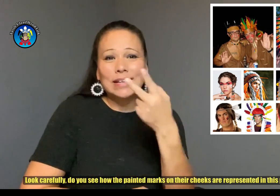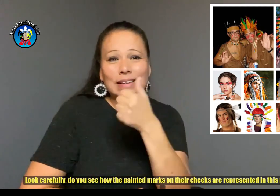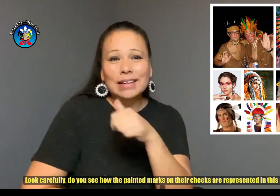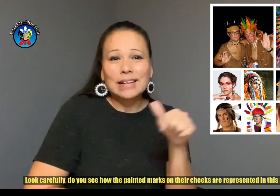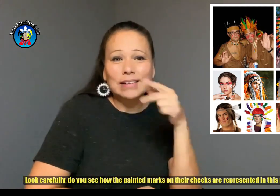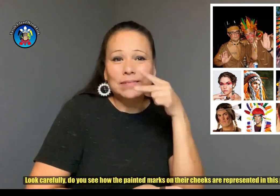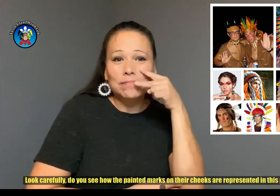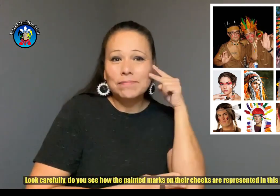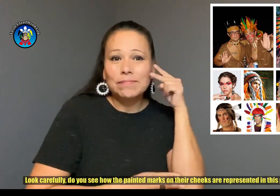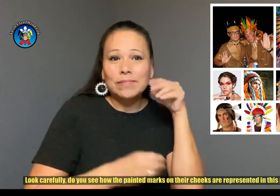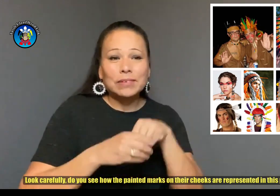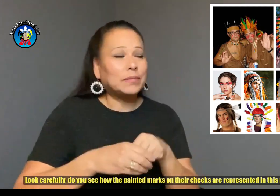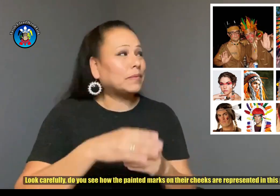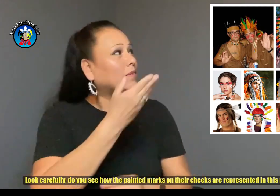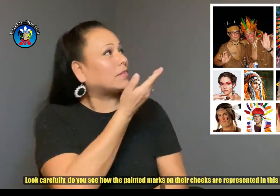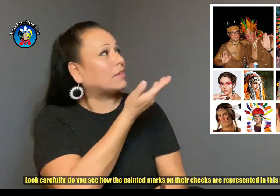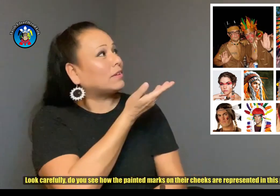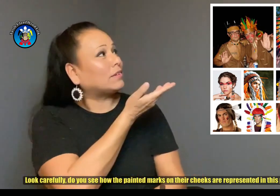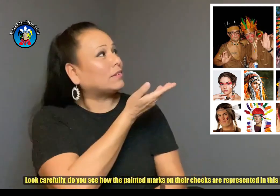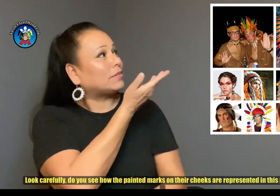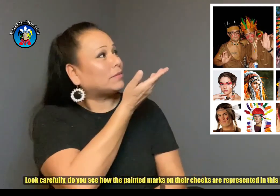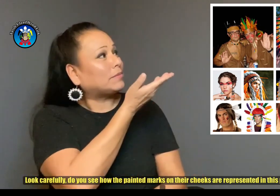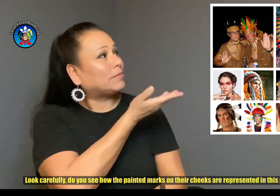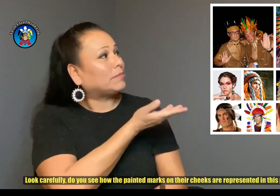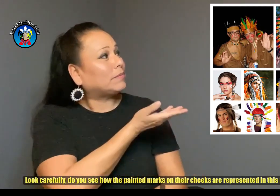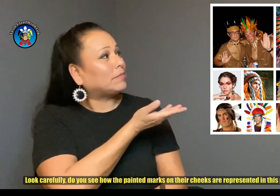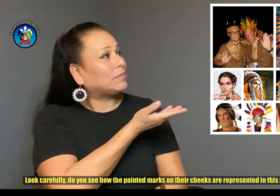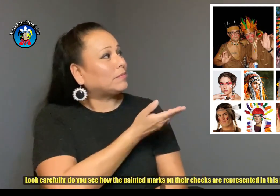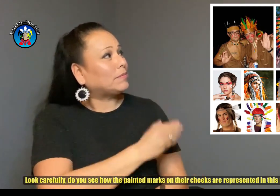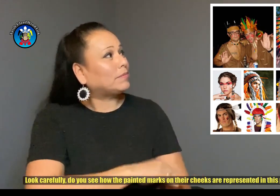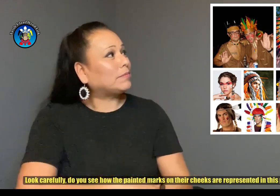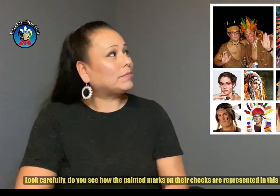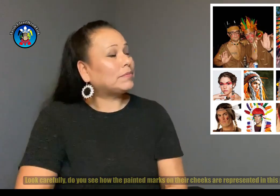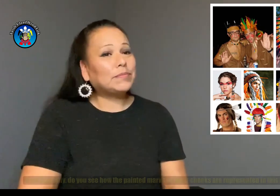Look carefully at how these paintings and marks are represented on the cheeks in this photo.